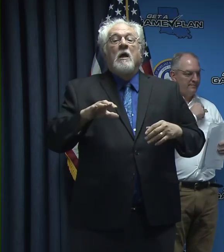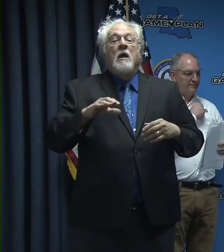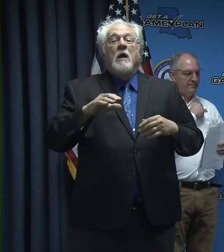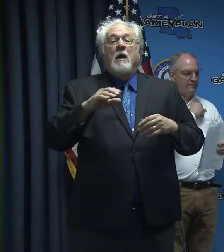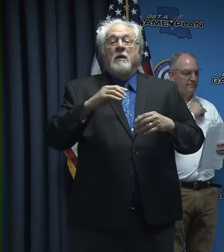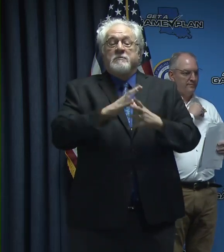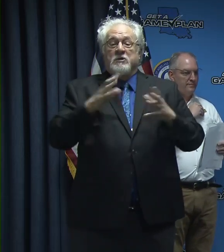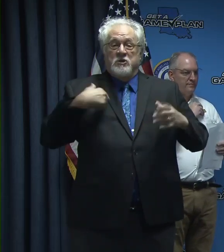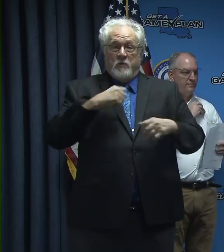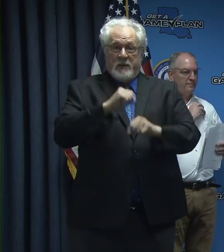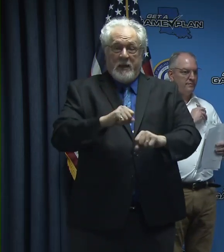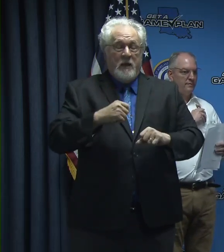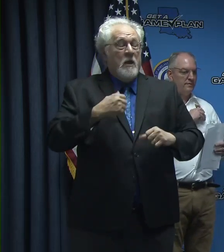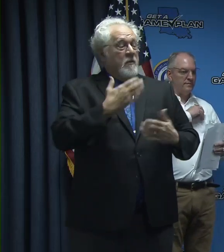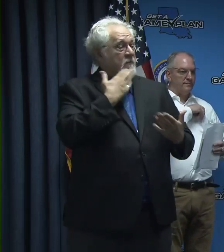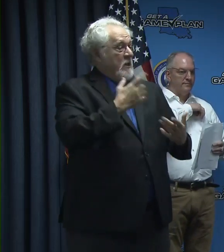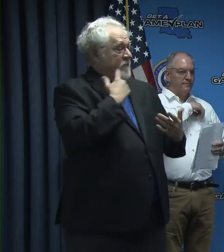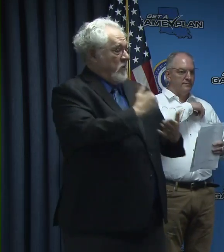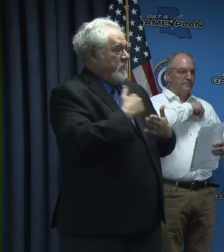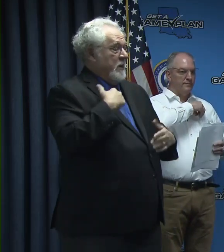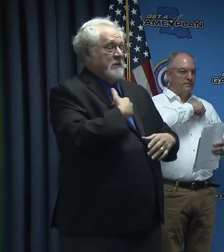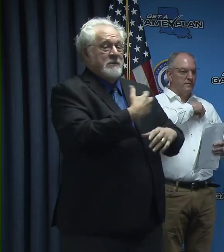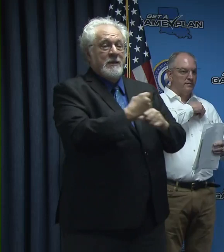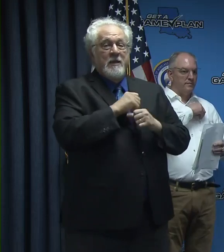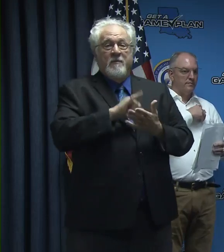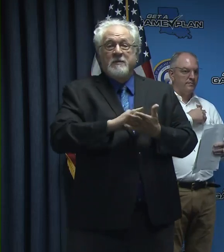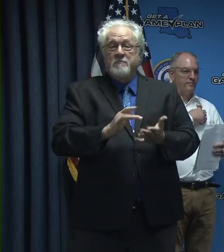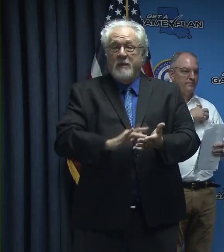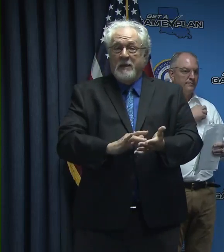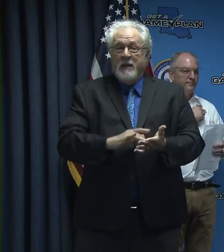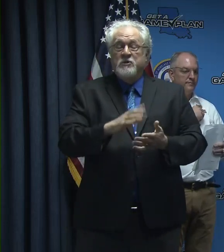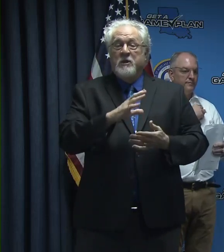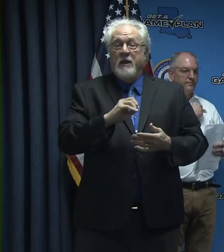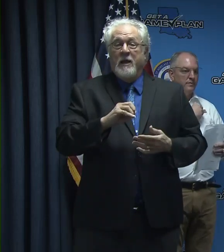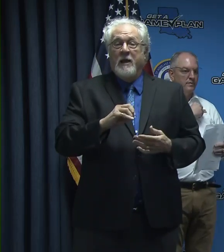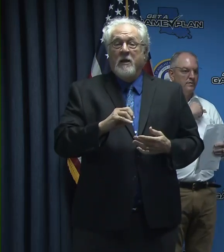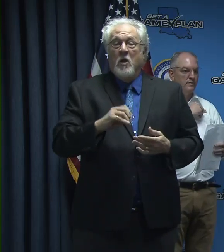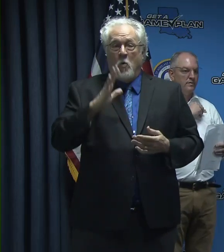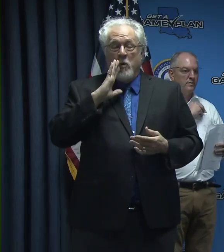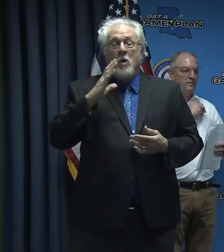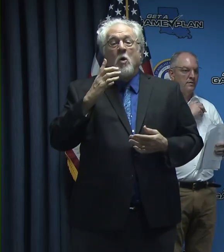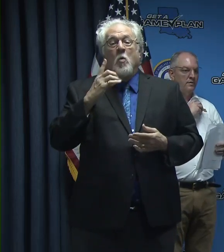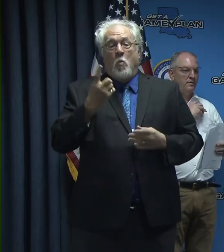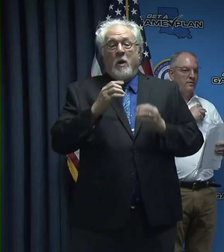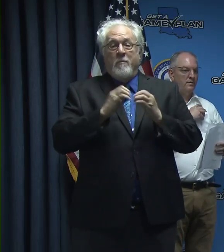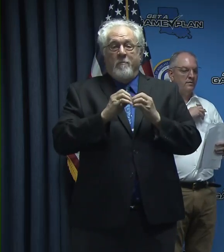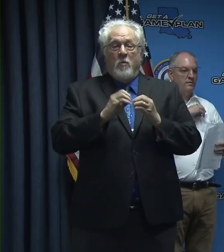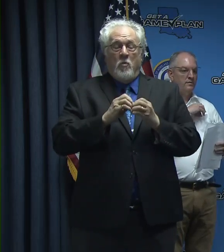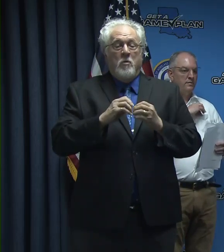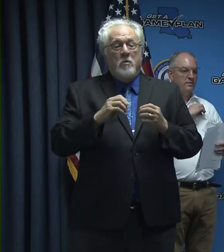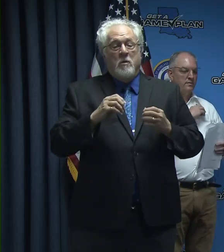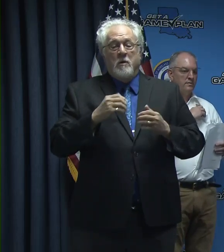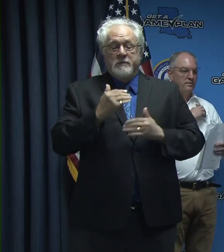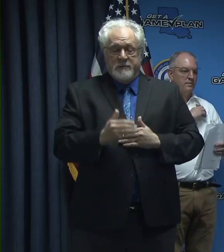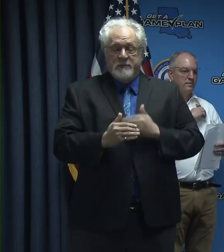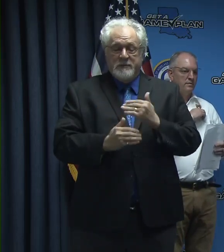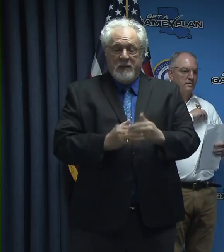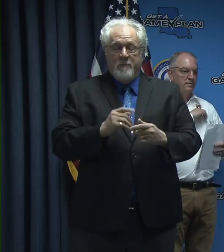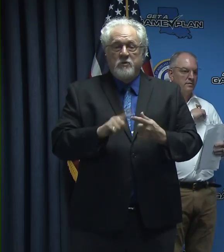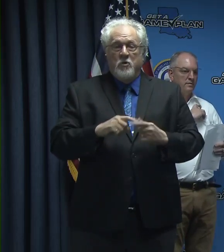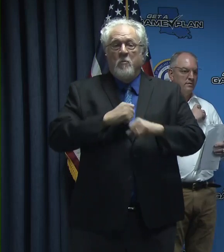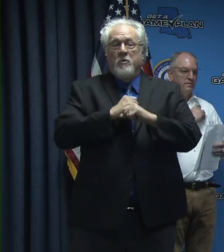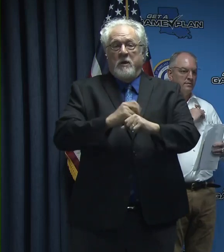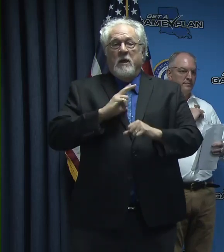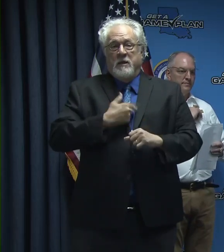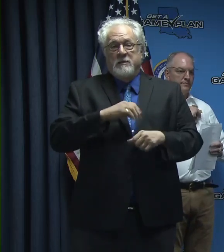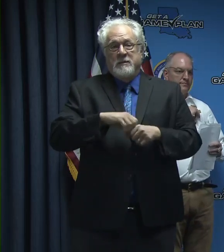us secure this medication, and because it is going to be one more step in helping to protect us here